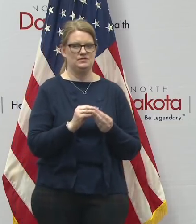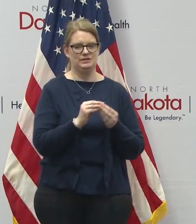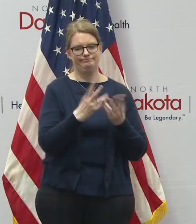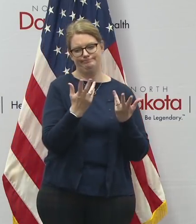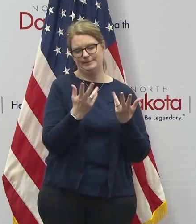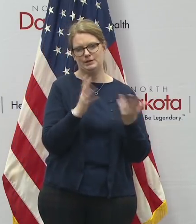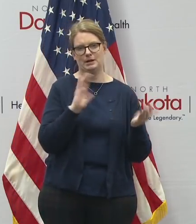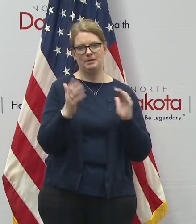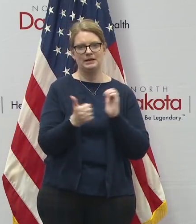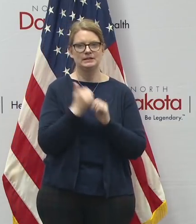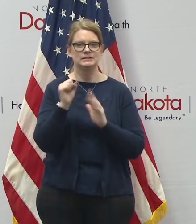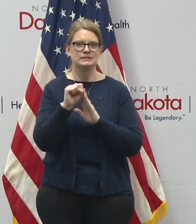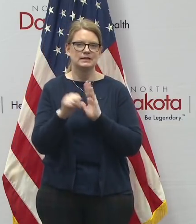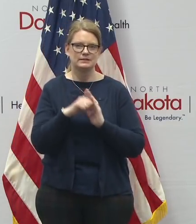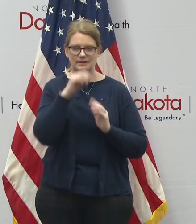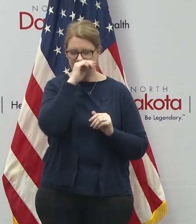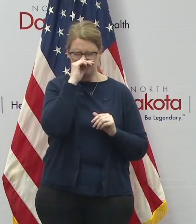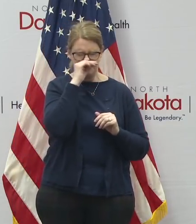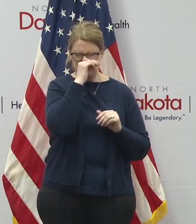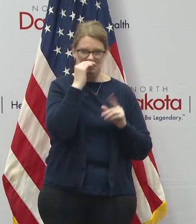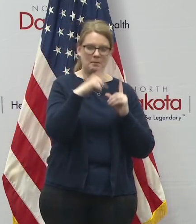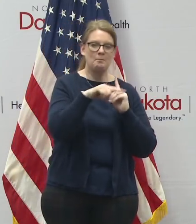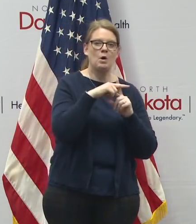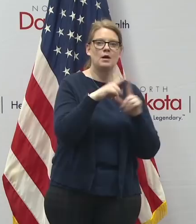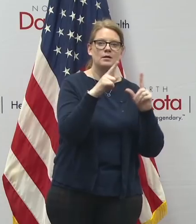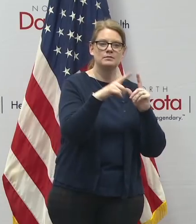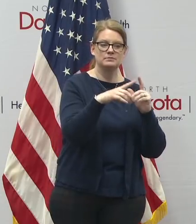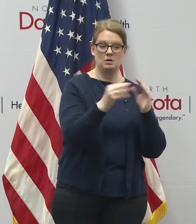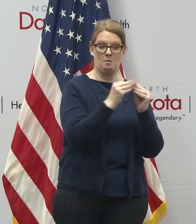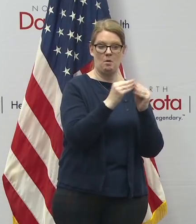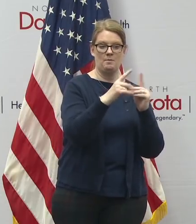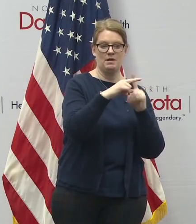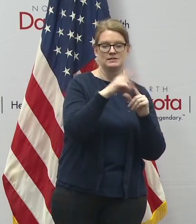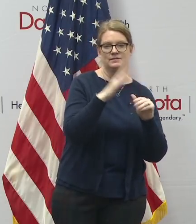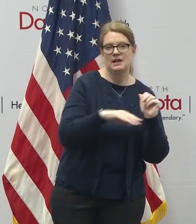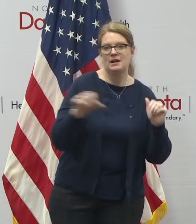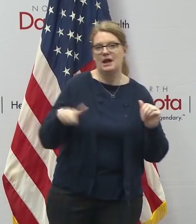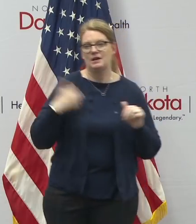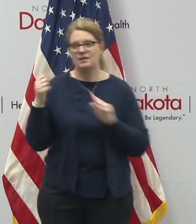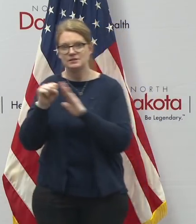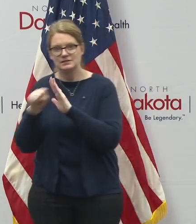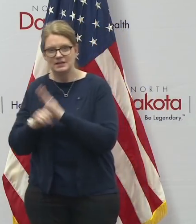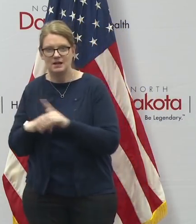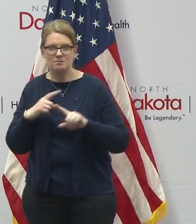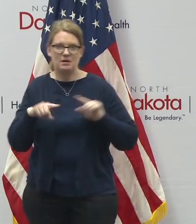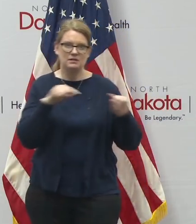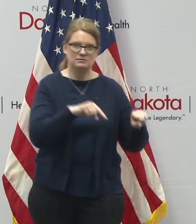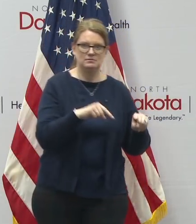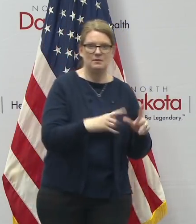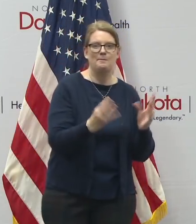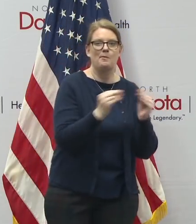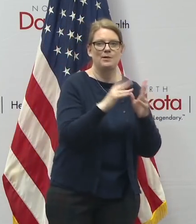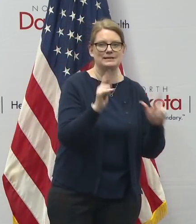Because if we have more positives in another state, but we've done twice as much testing as they have, then that doesn't mean much.